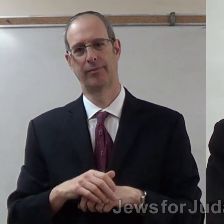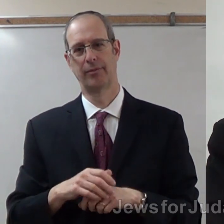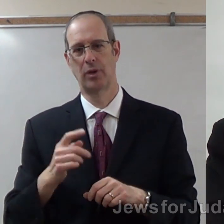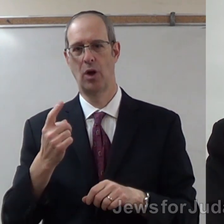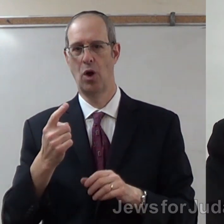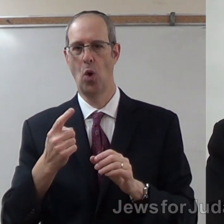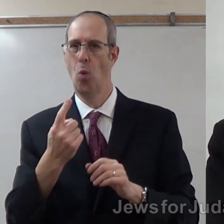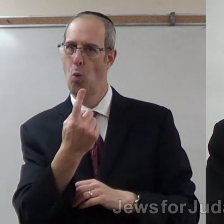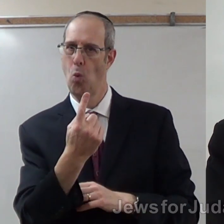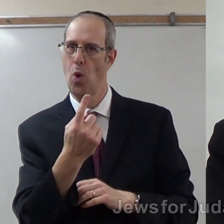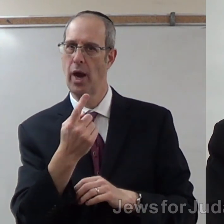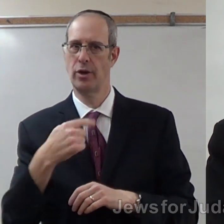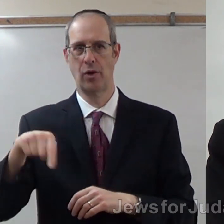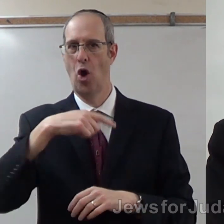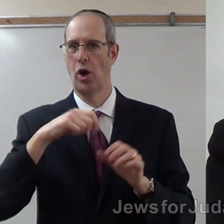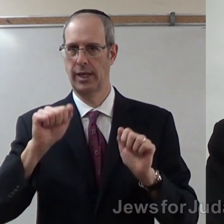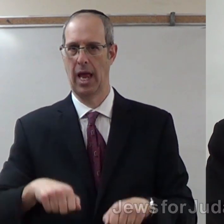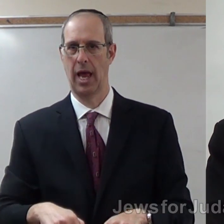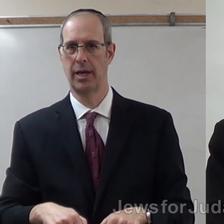One thing that we could all do